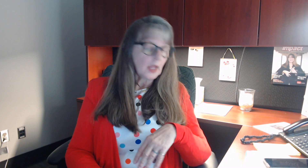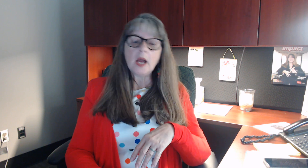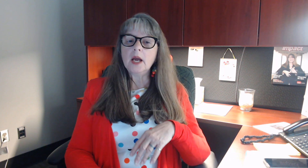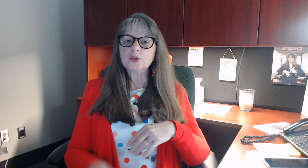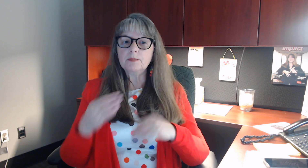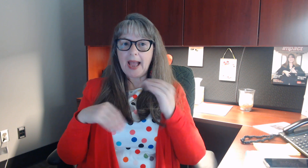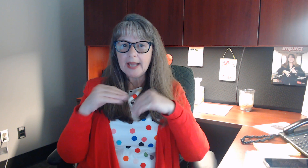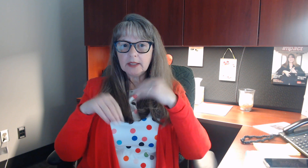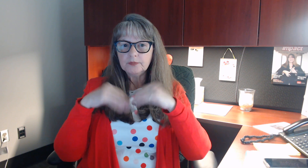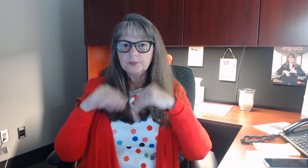To pack,